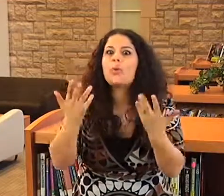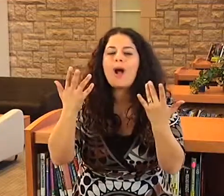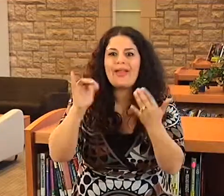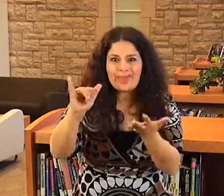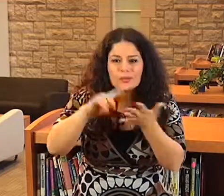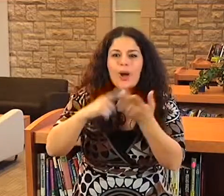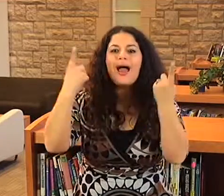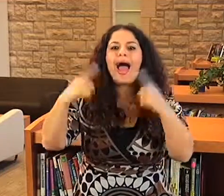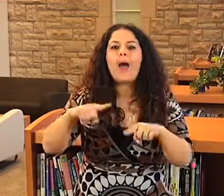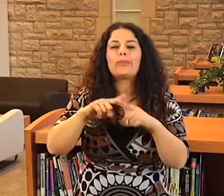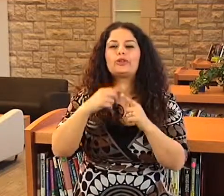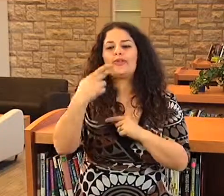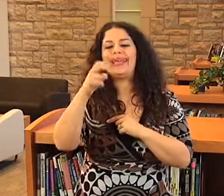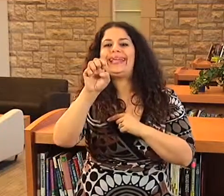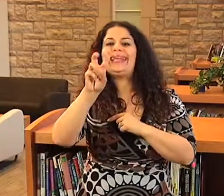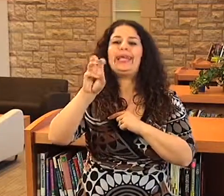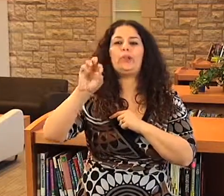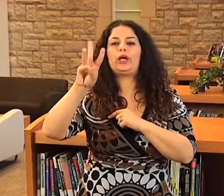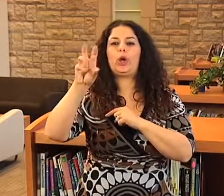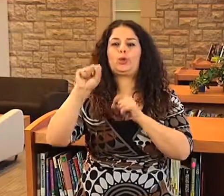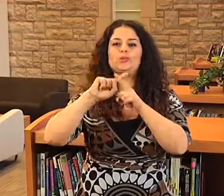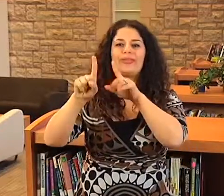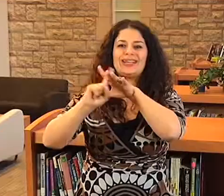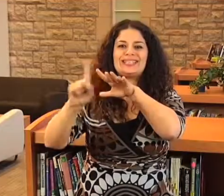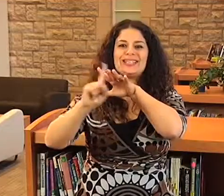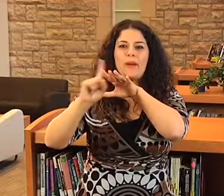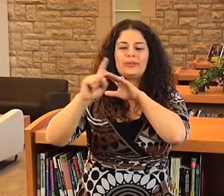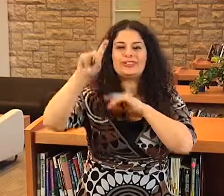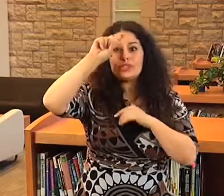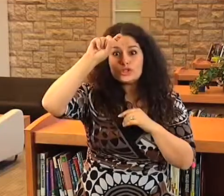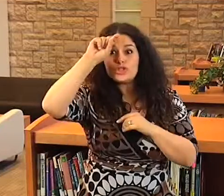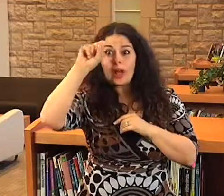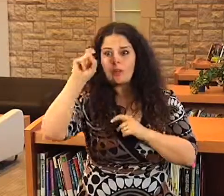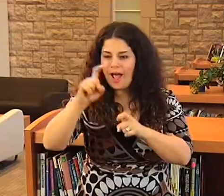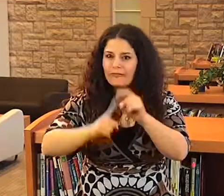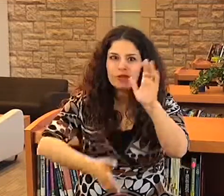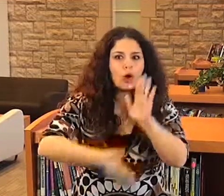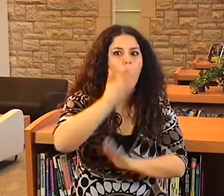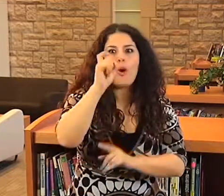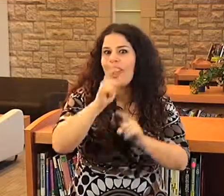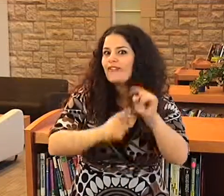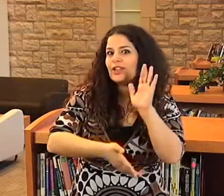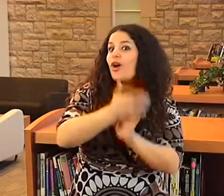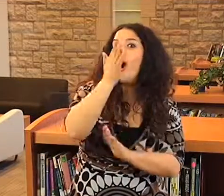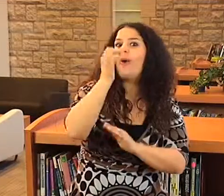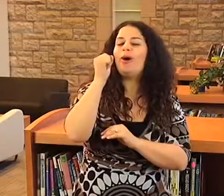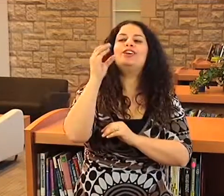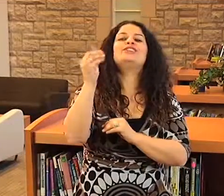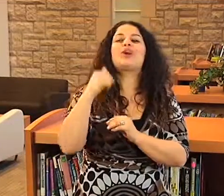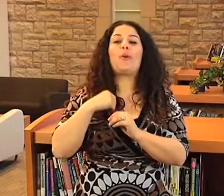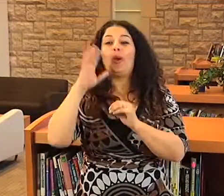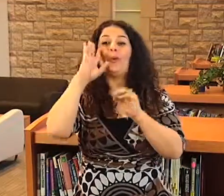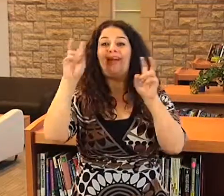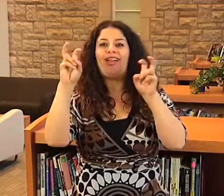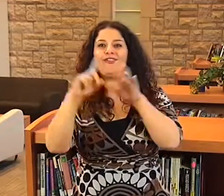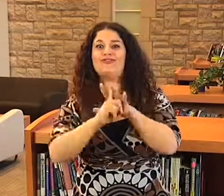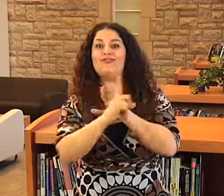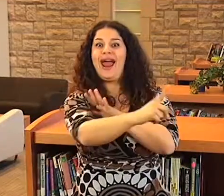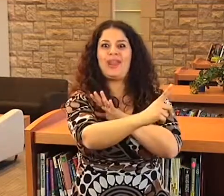me that you didn't have to wait, because when they were escaping from Egypt, they didn't